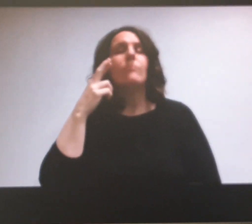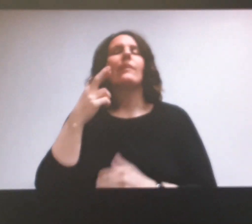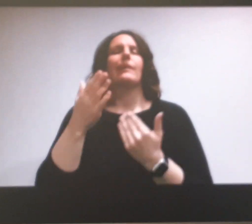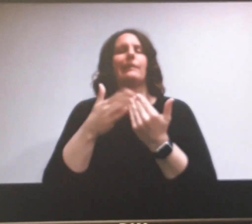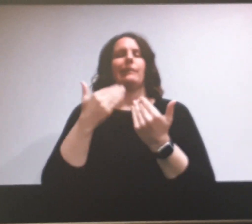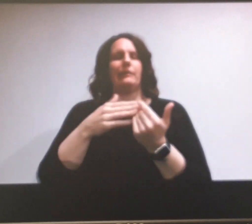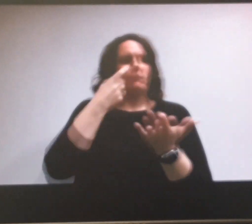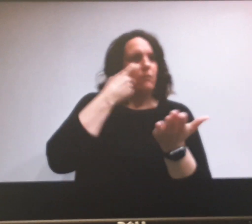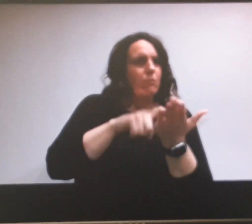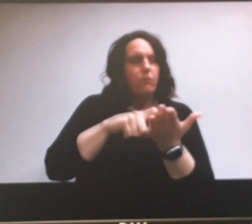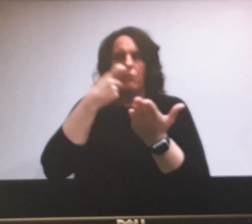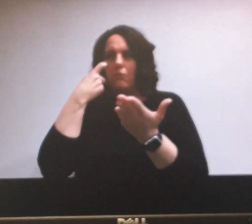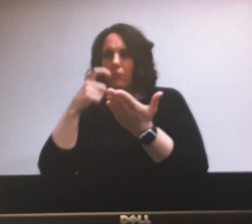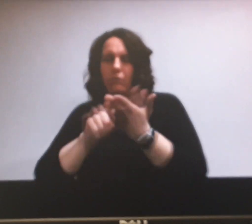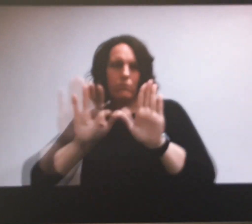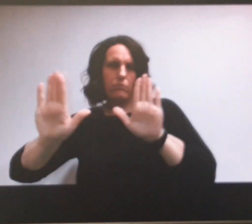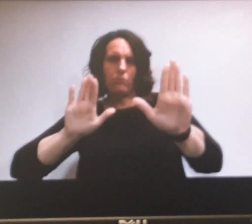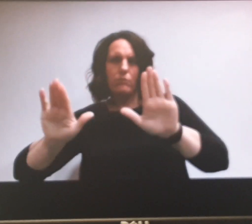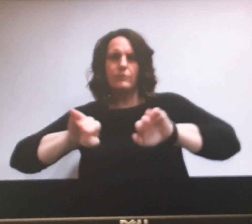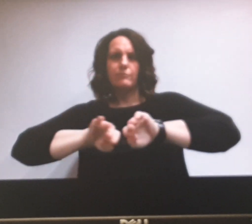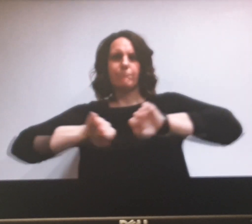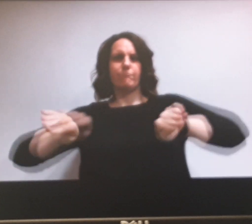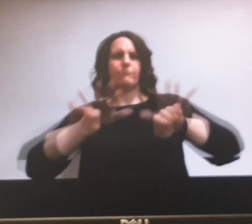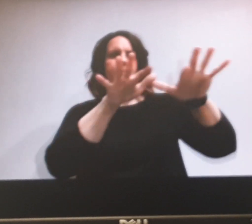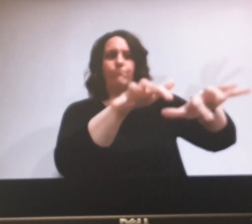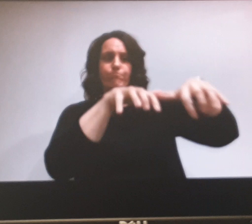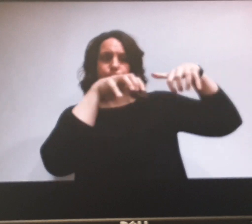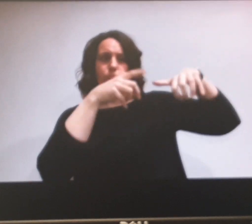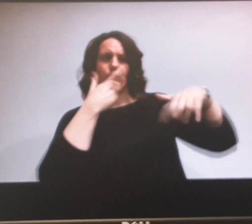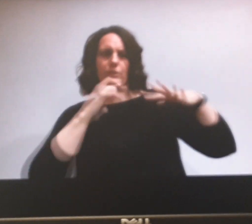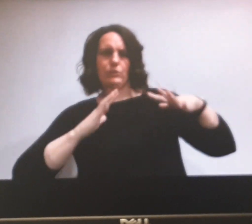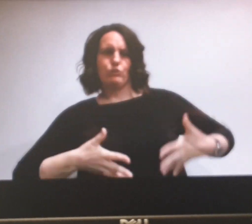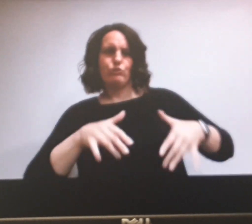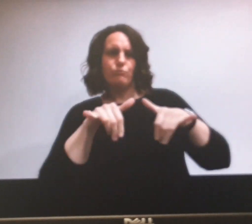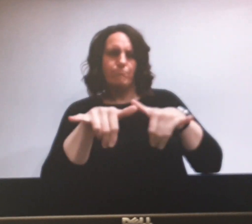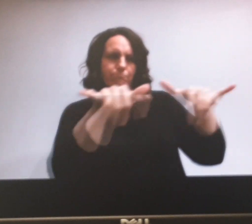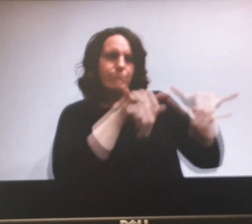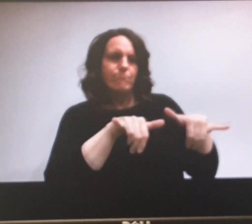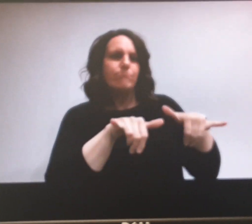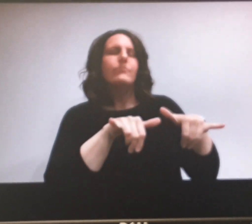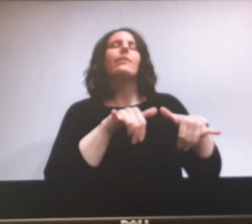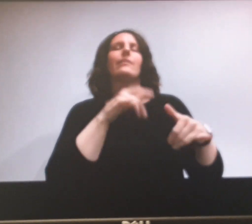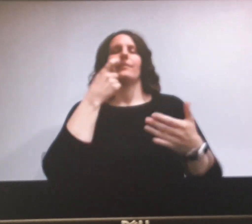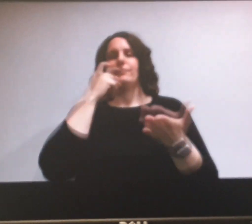with the reason. Make sure you have both sides